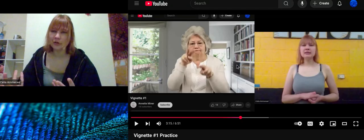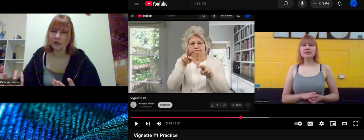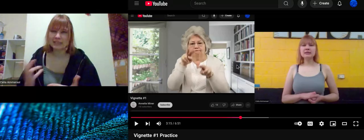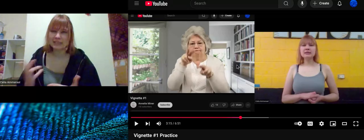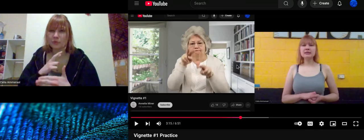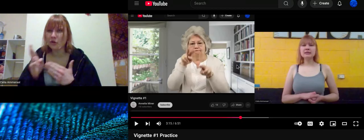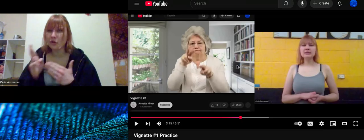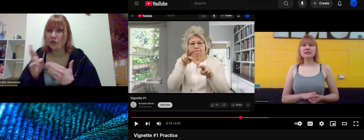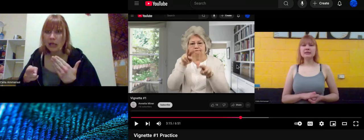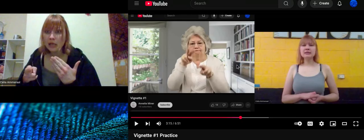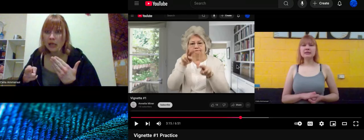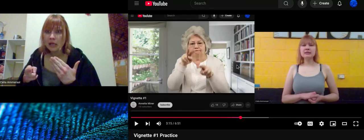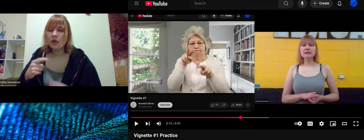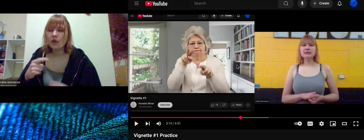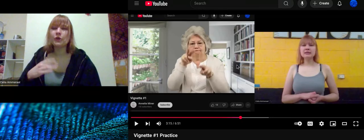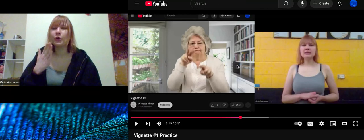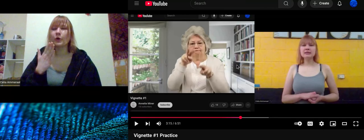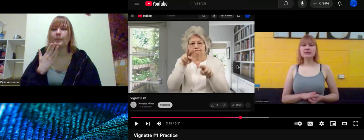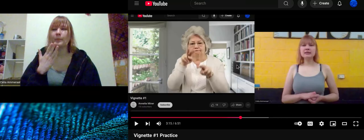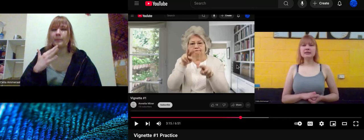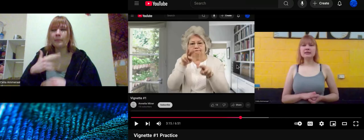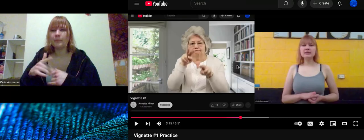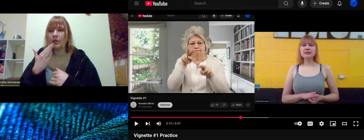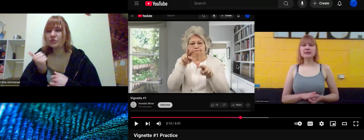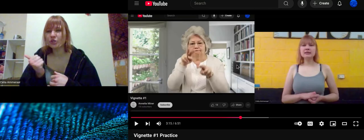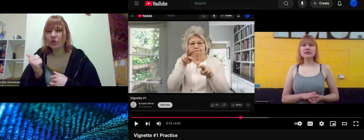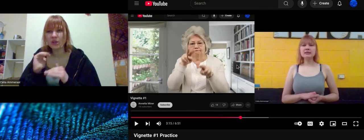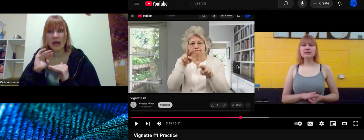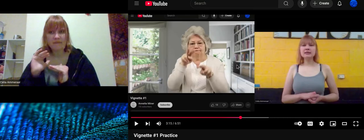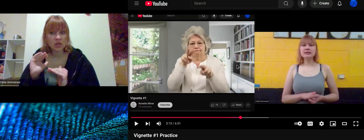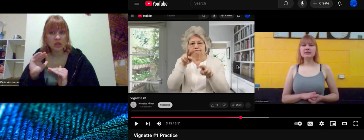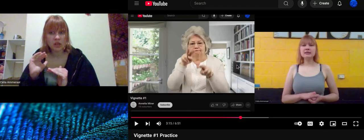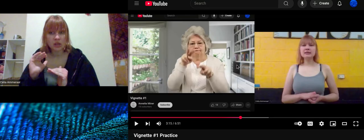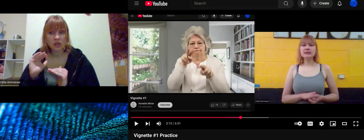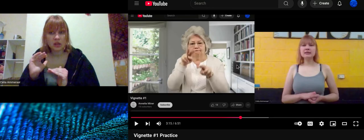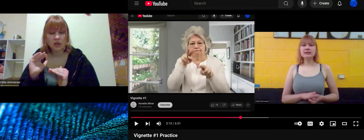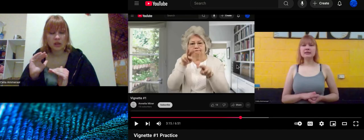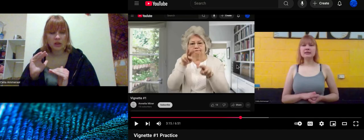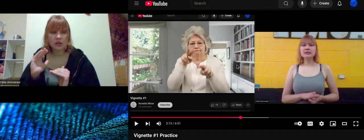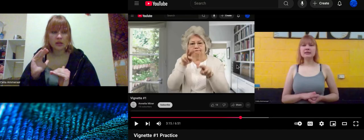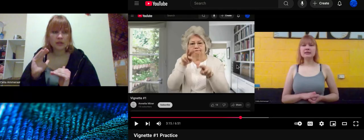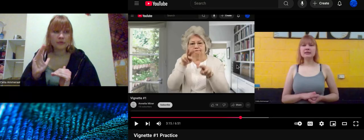don't know what to say, result, your blood sugar level